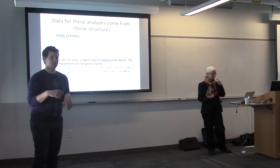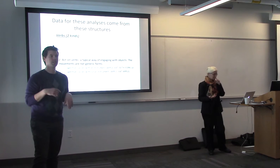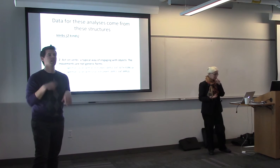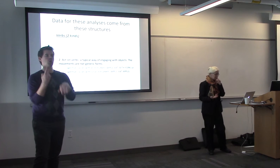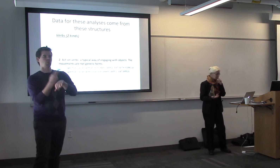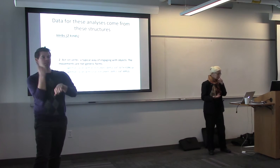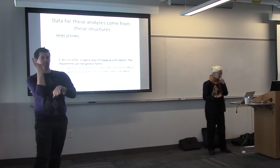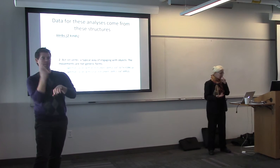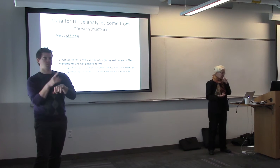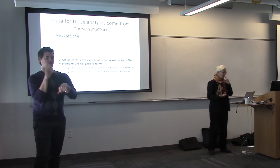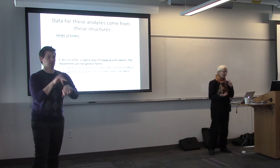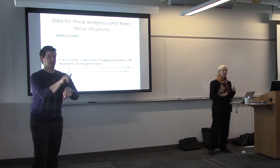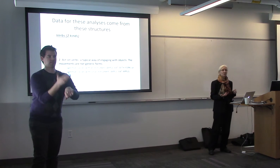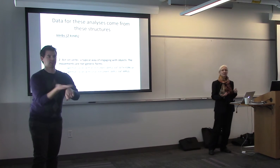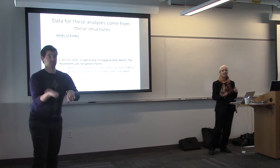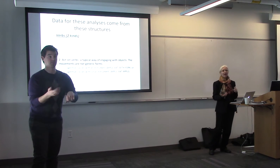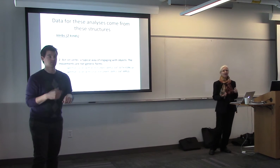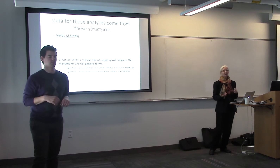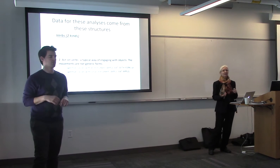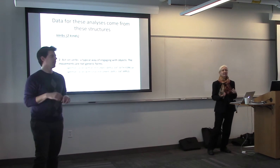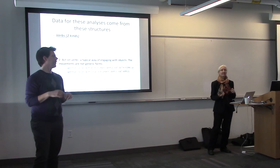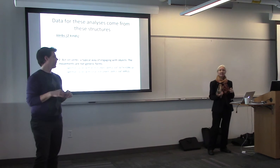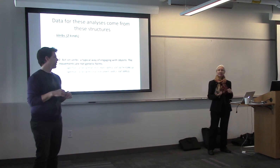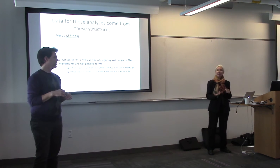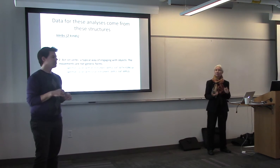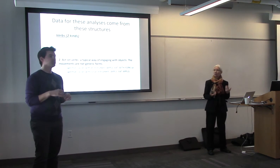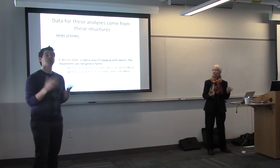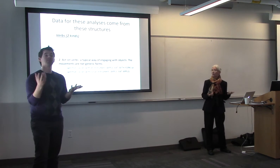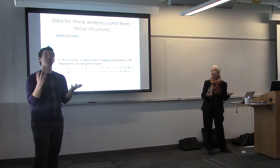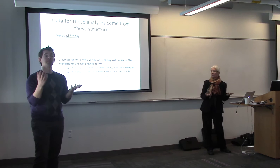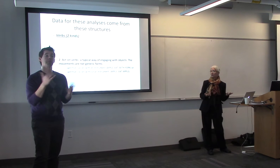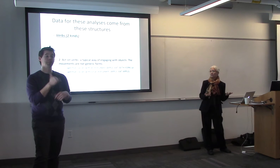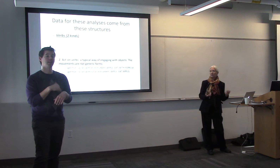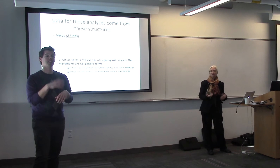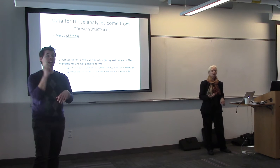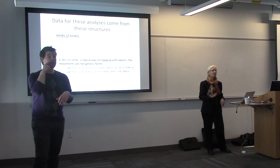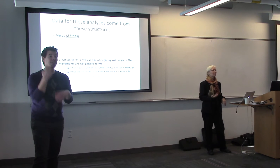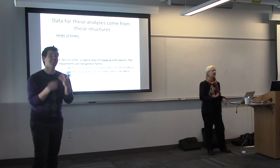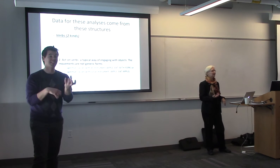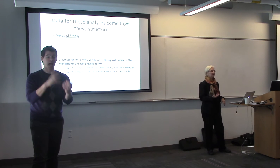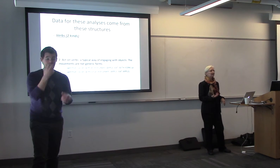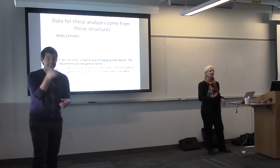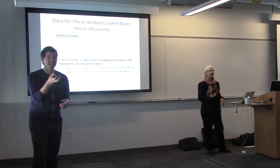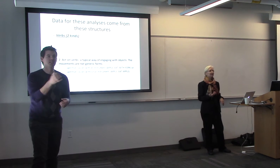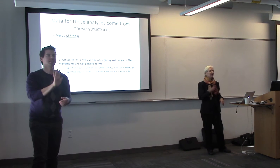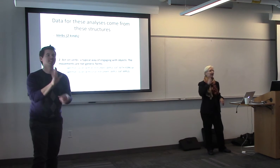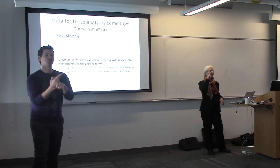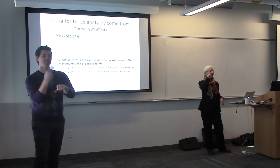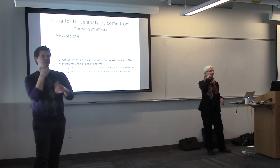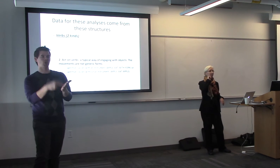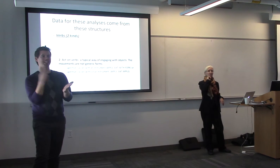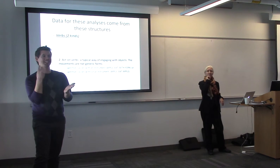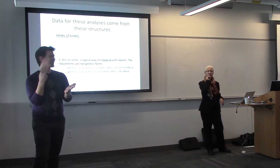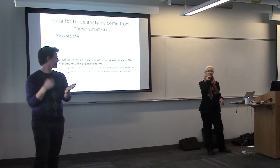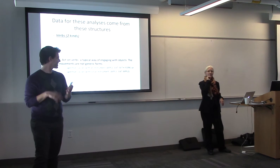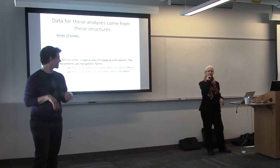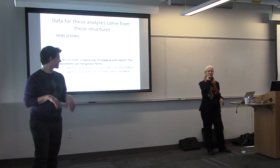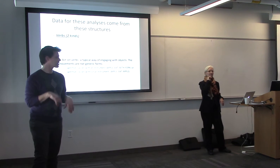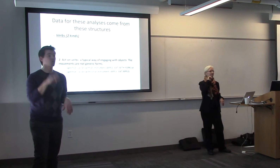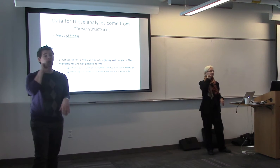instrumental. And you can imagine eating an apple with a fork. So you might say something like